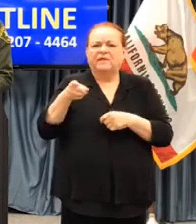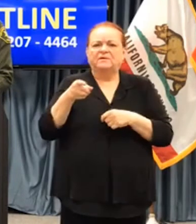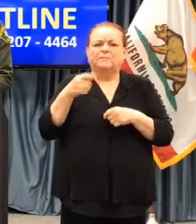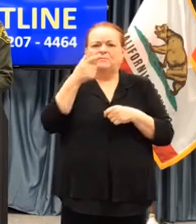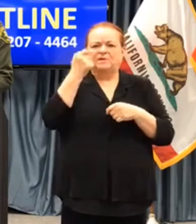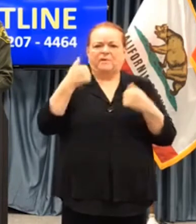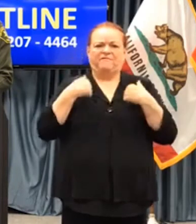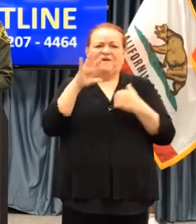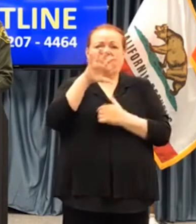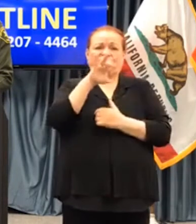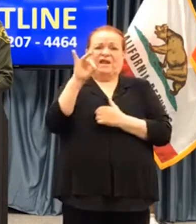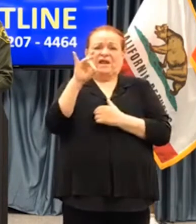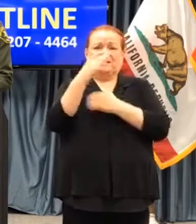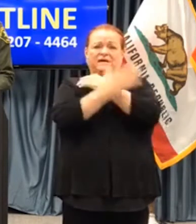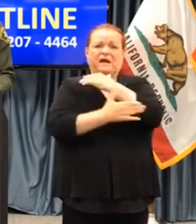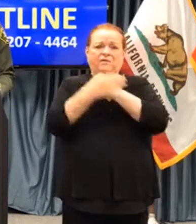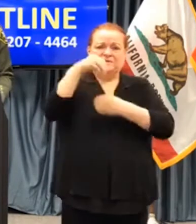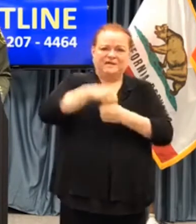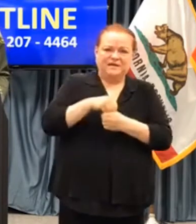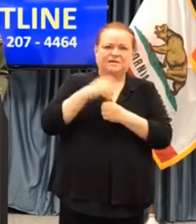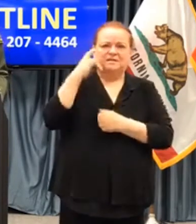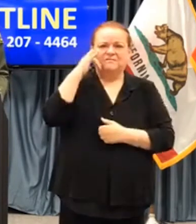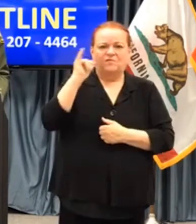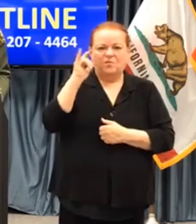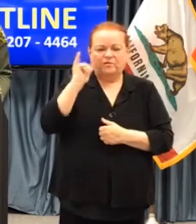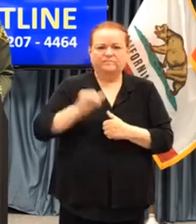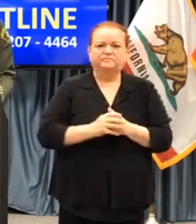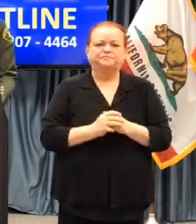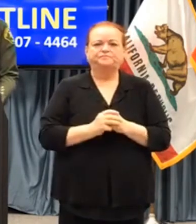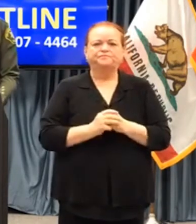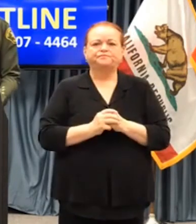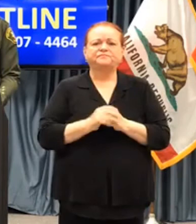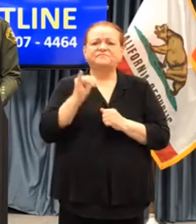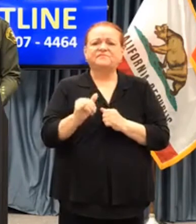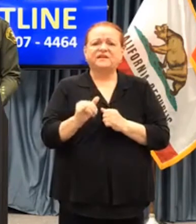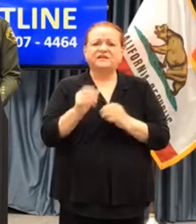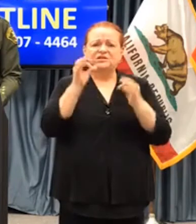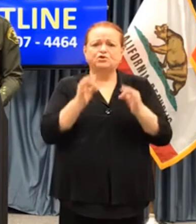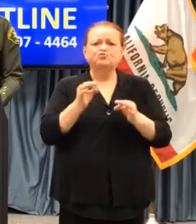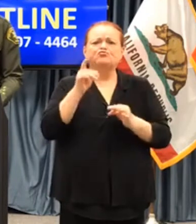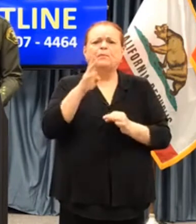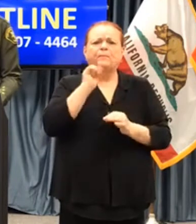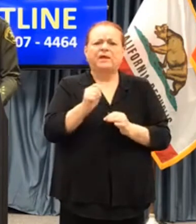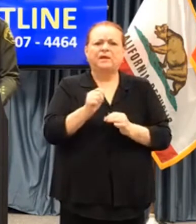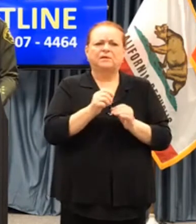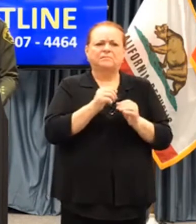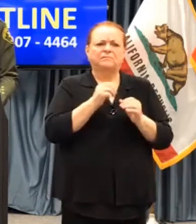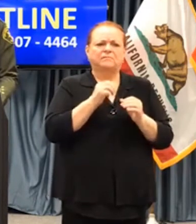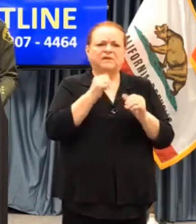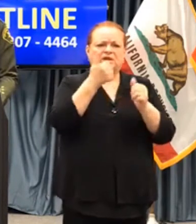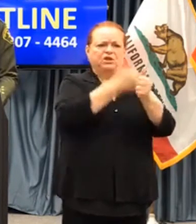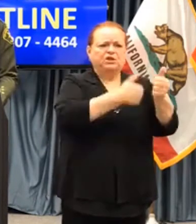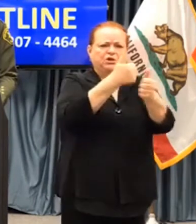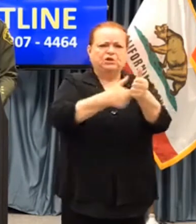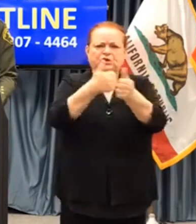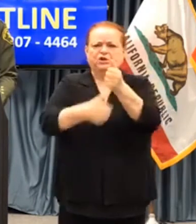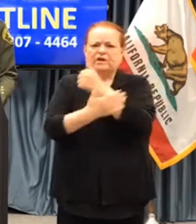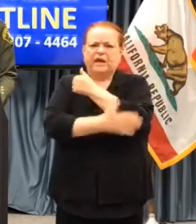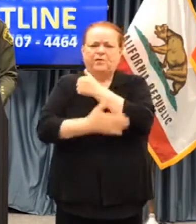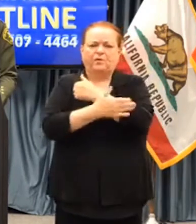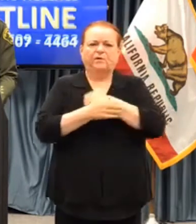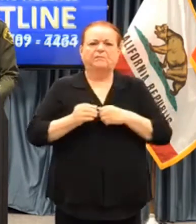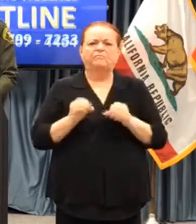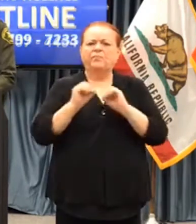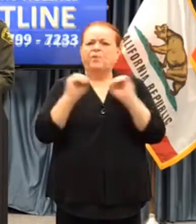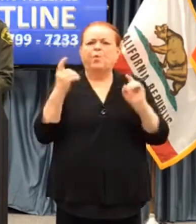58 counties. These decisions should be occurring locally based on current jail needs. No one should be released beyond what